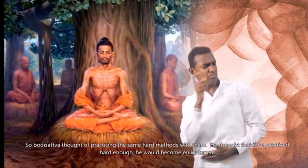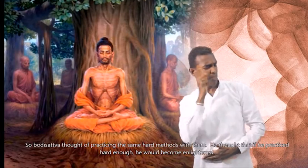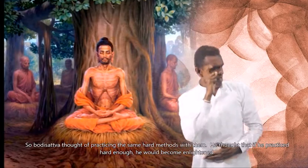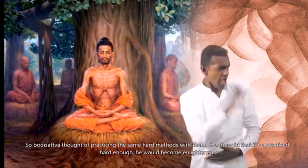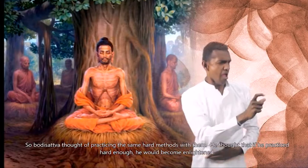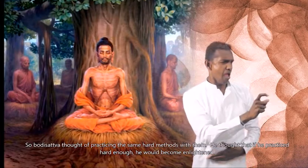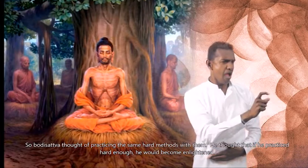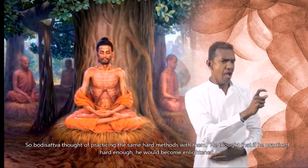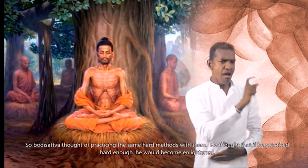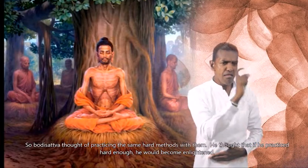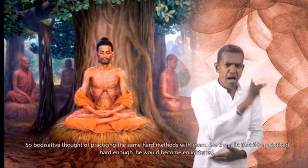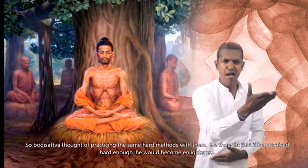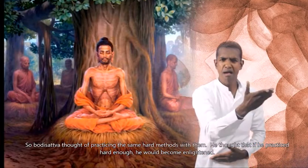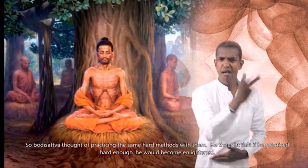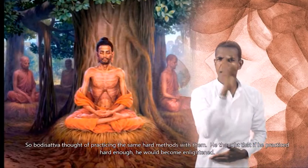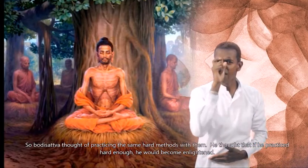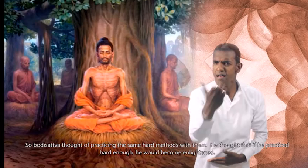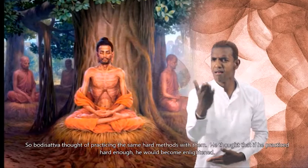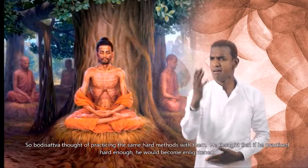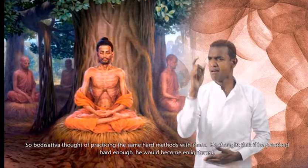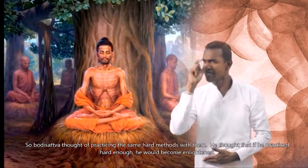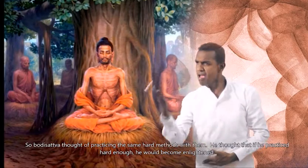hard enough, he would become enlightened.